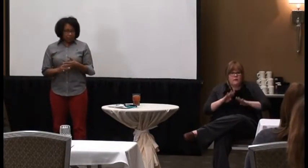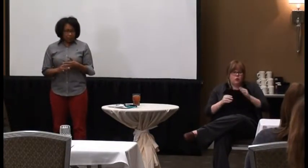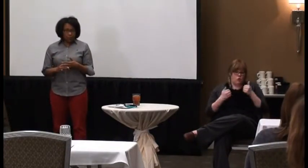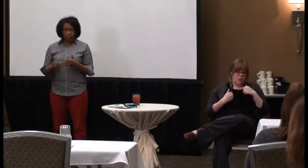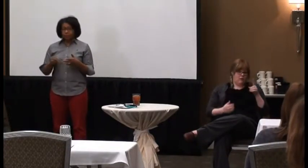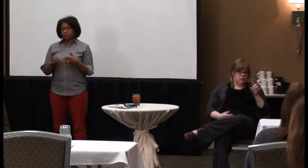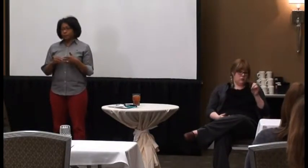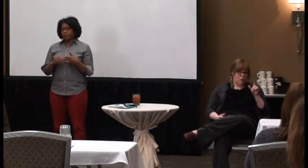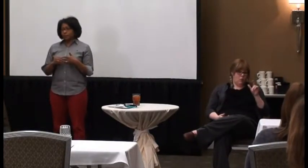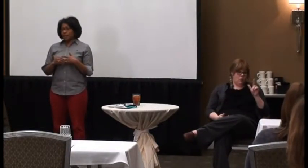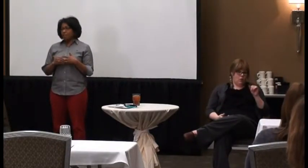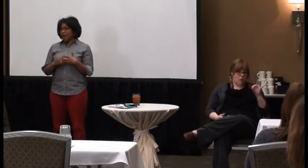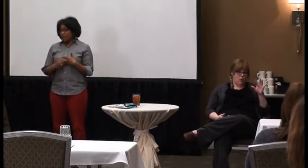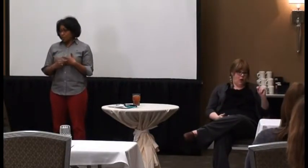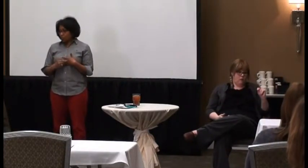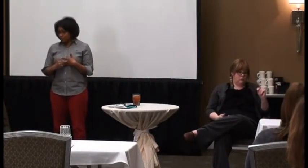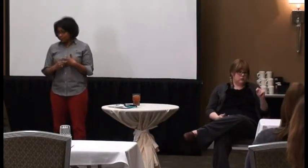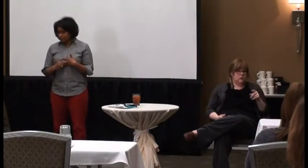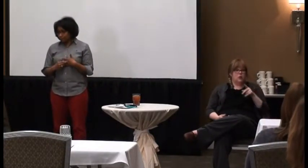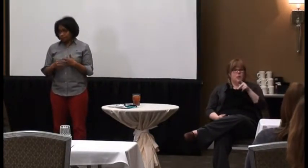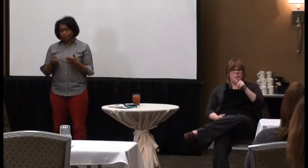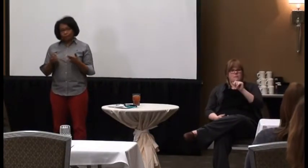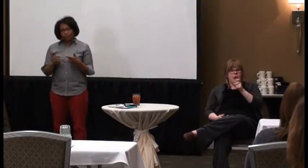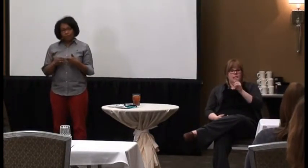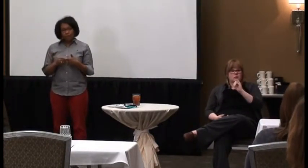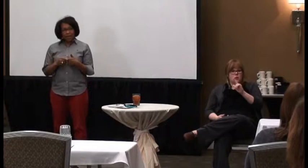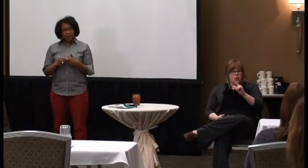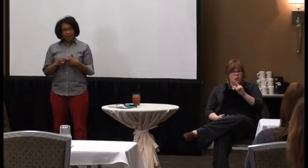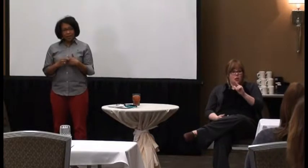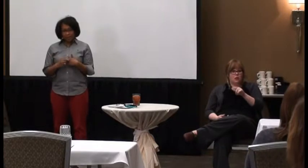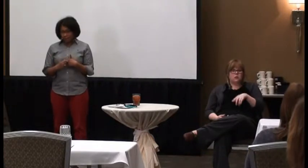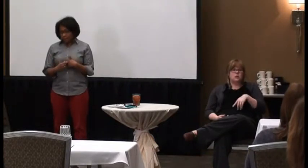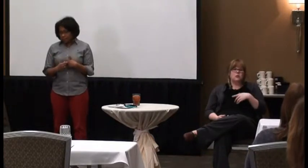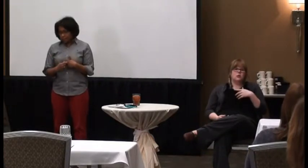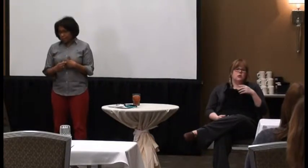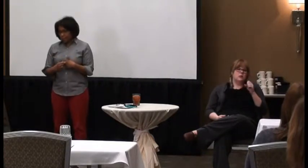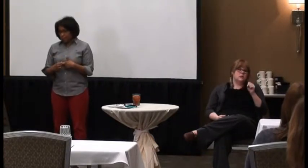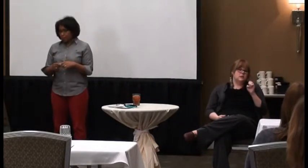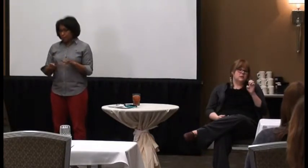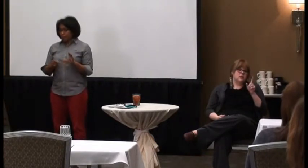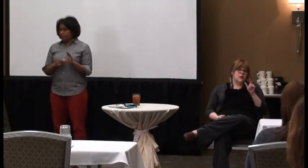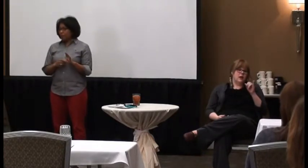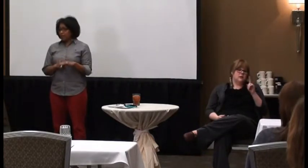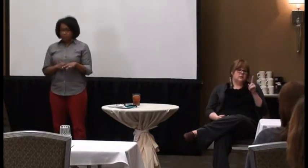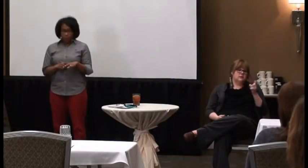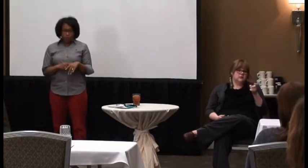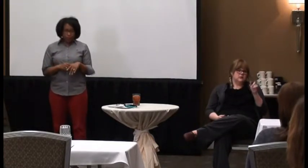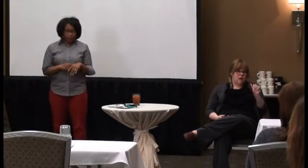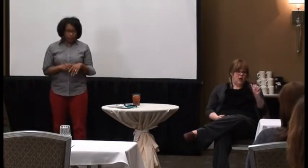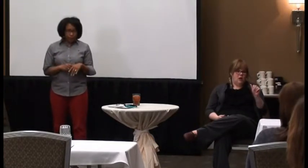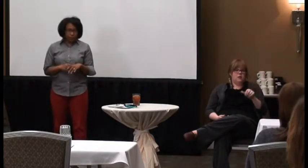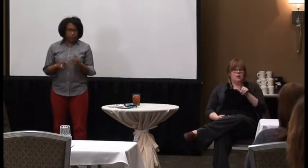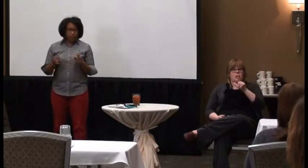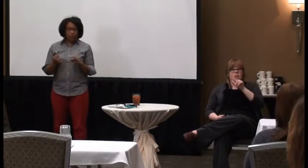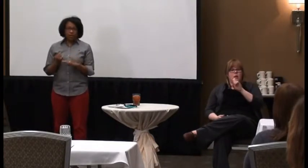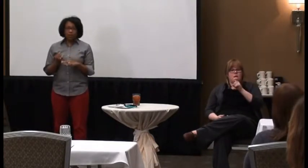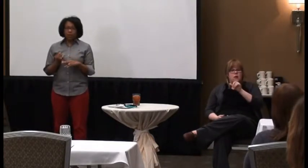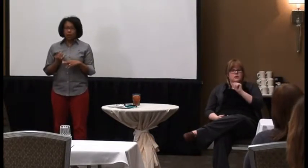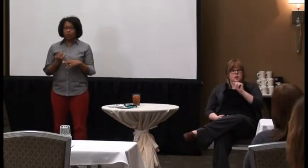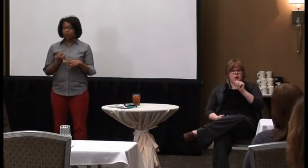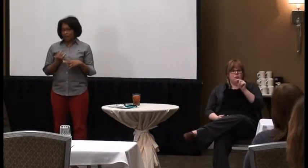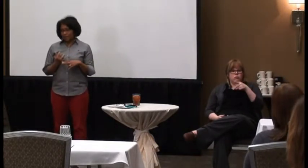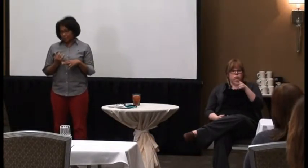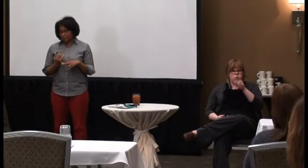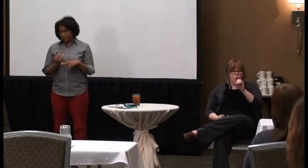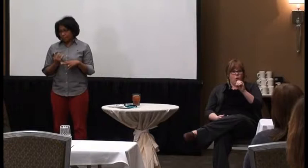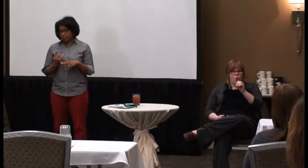Zoloft. You have Paxil. You have Celexa. You have Lexapro. And you have one